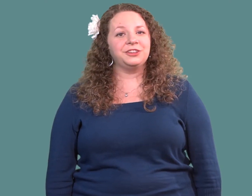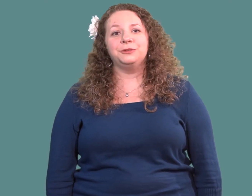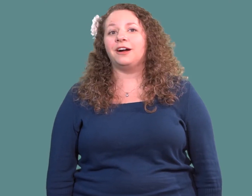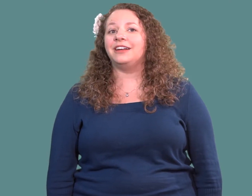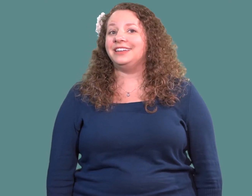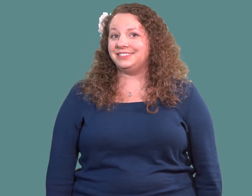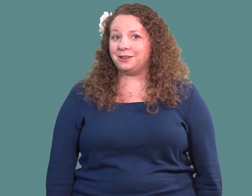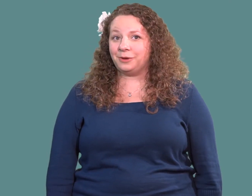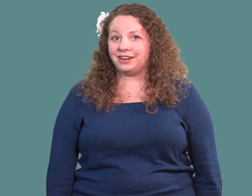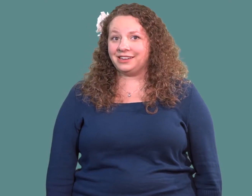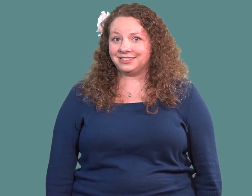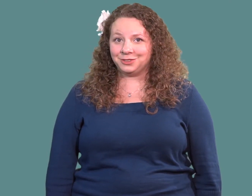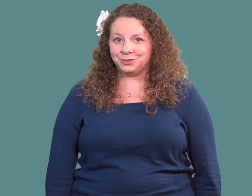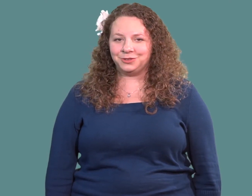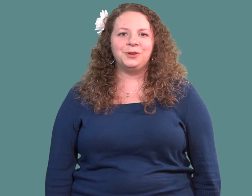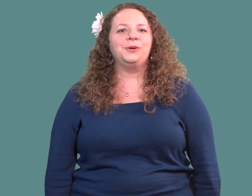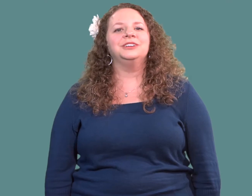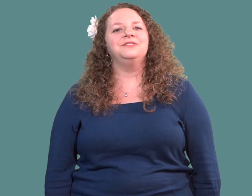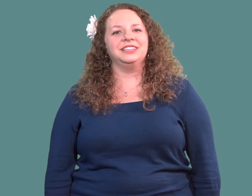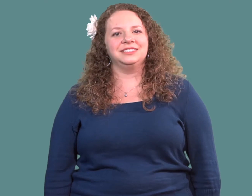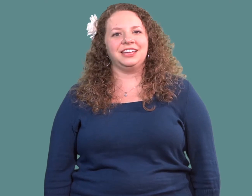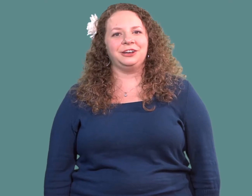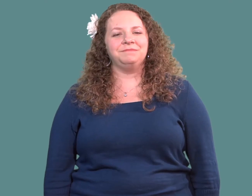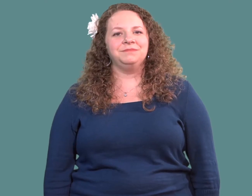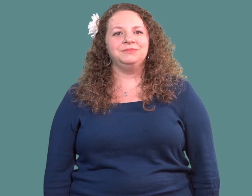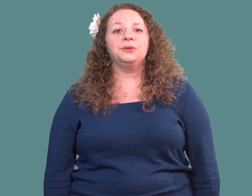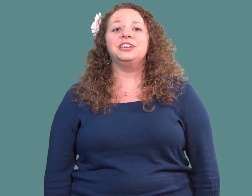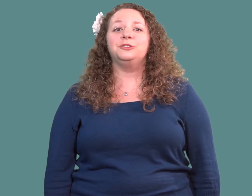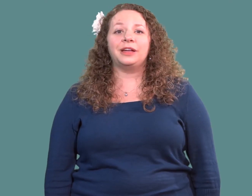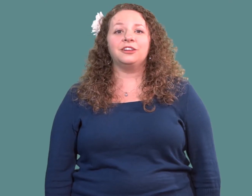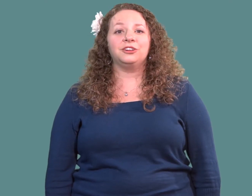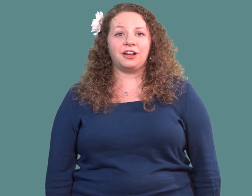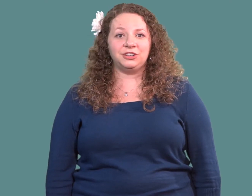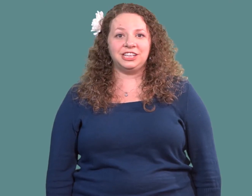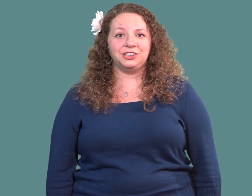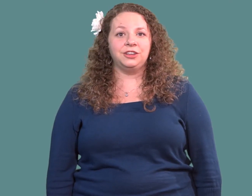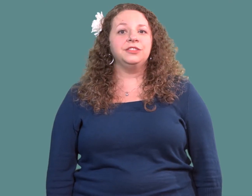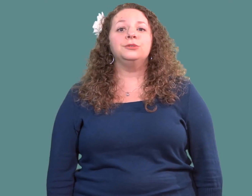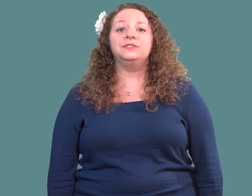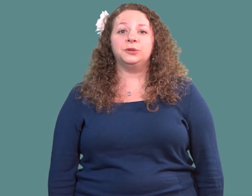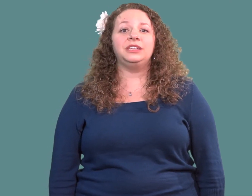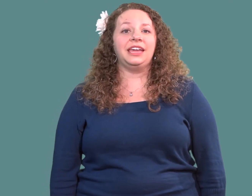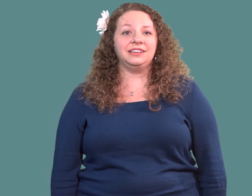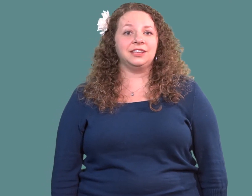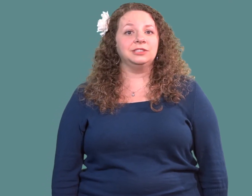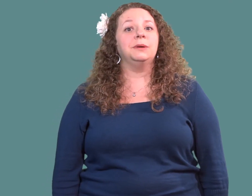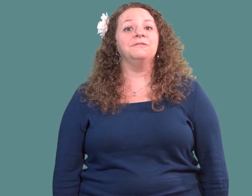you are a Day 1 ASL student or an advanced signer. Know that in a regular conversation, those fluent in ASL spell